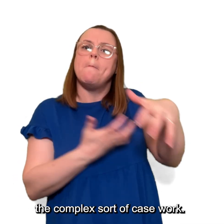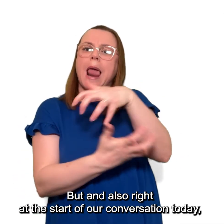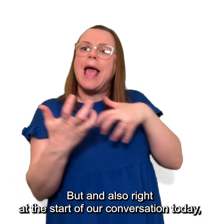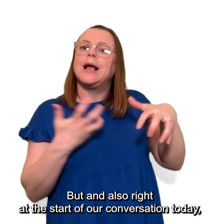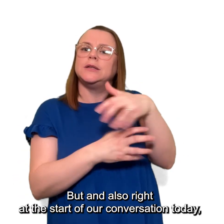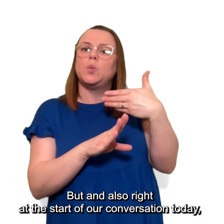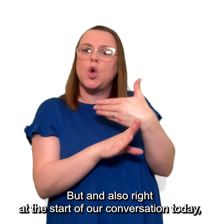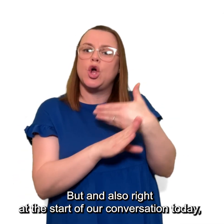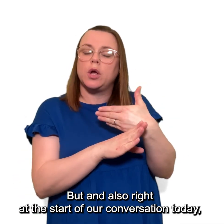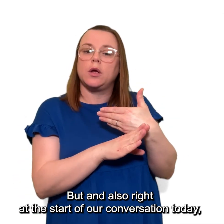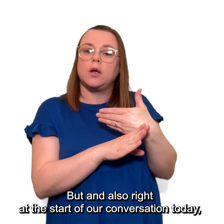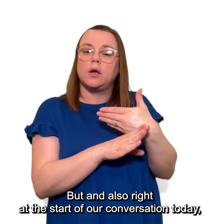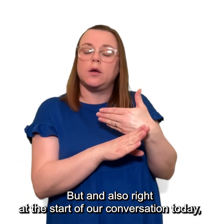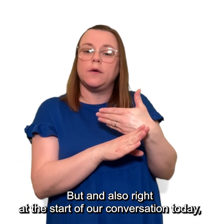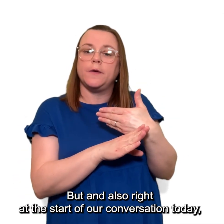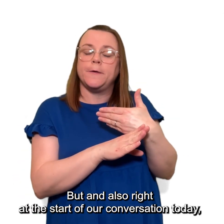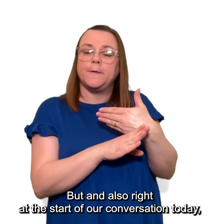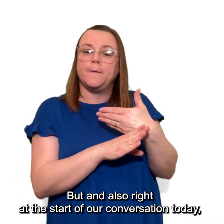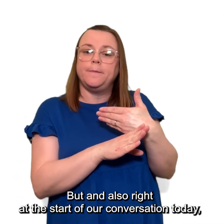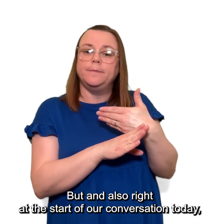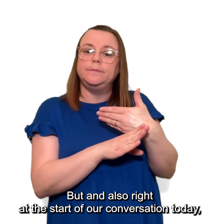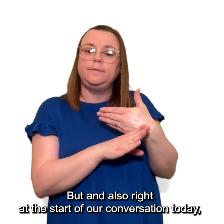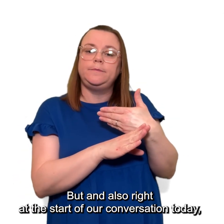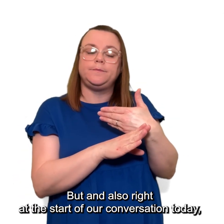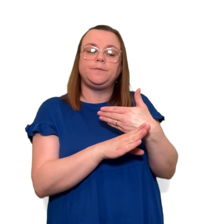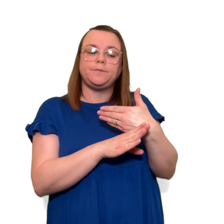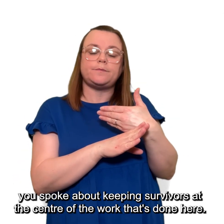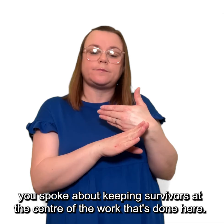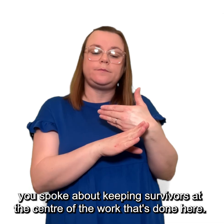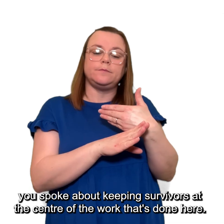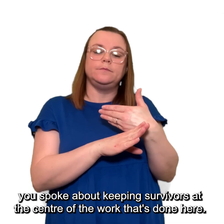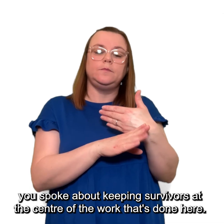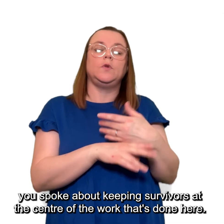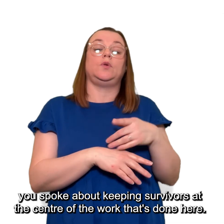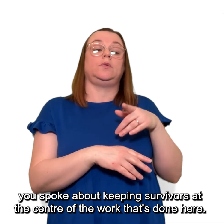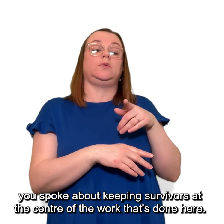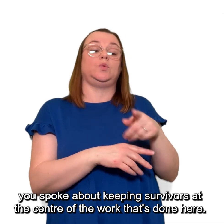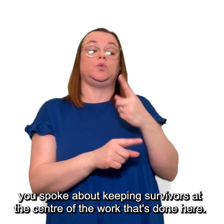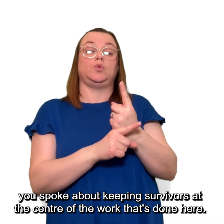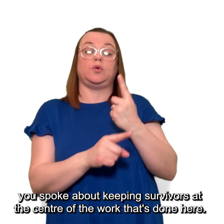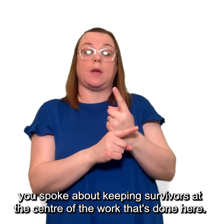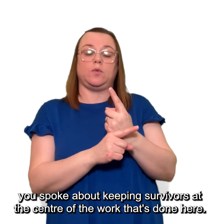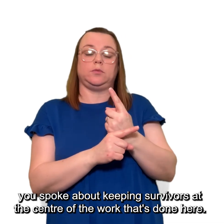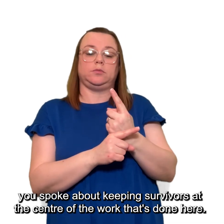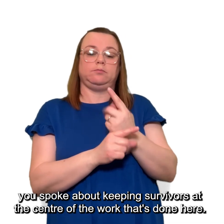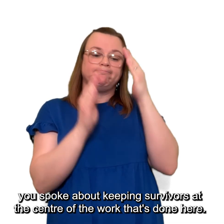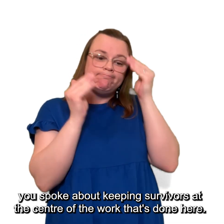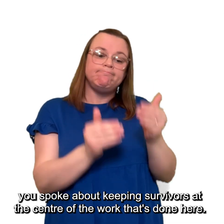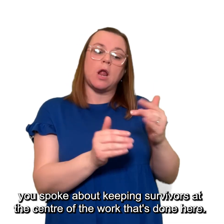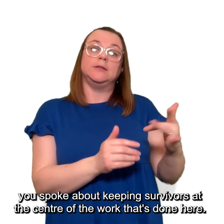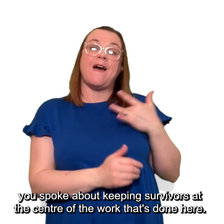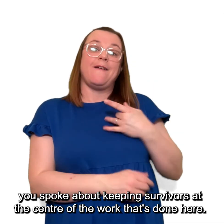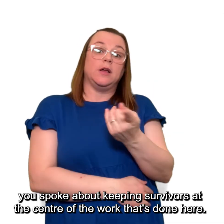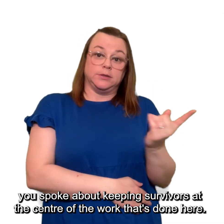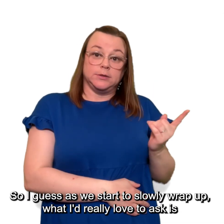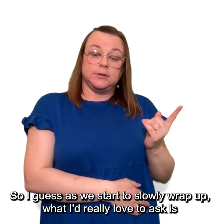sort of casework. And also, right at the start of our conversation today, you spoke about keeping survivors at the centre of